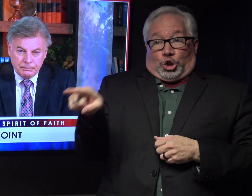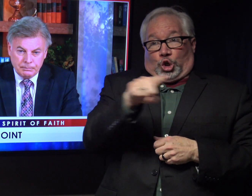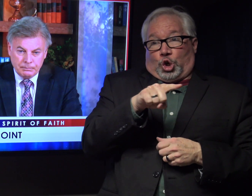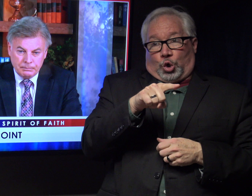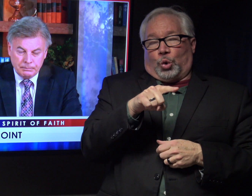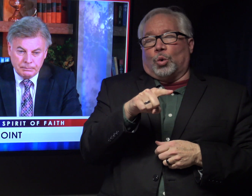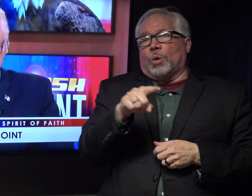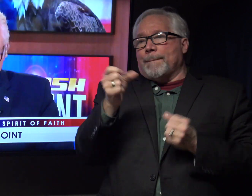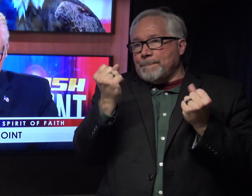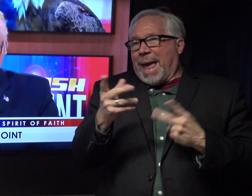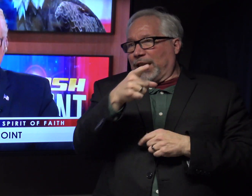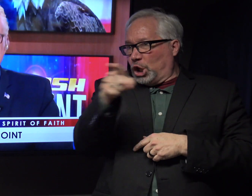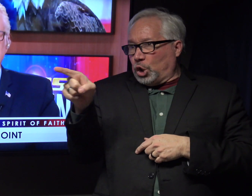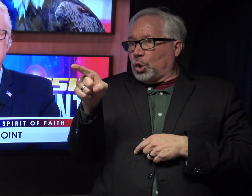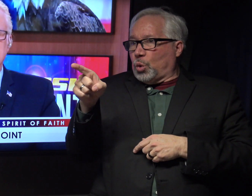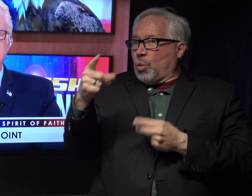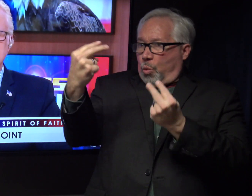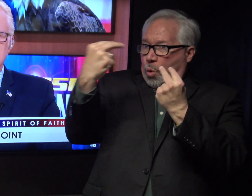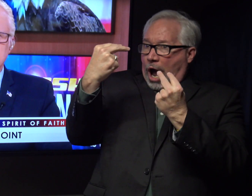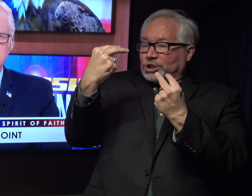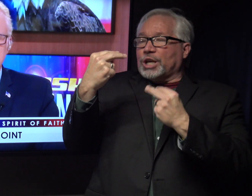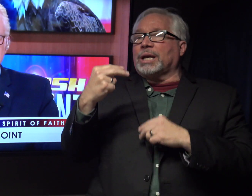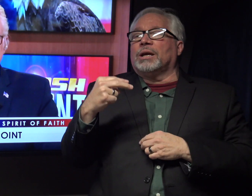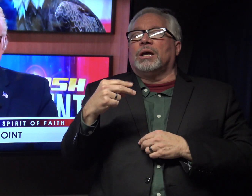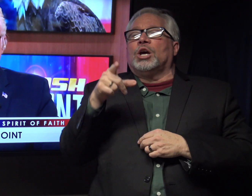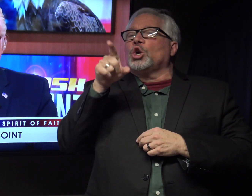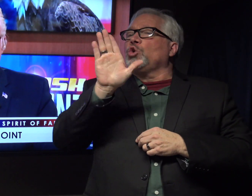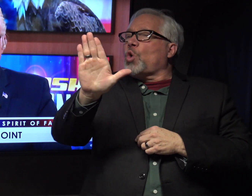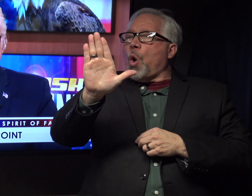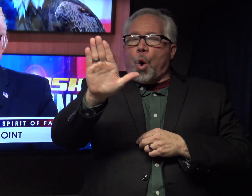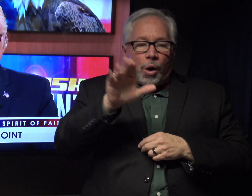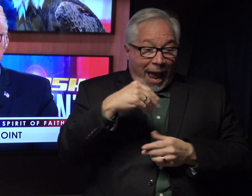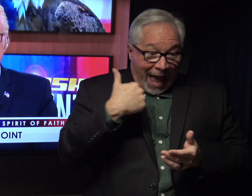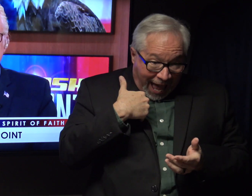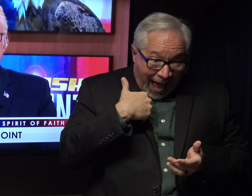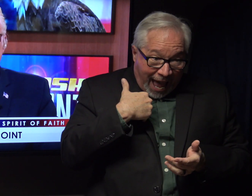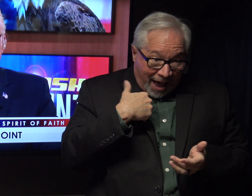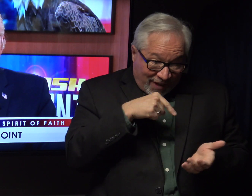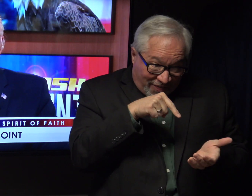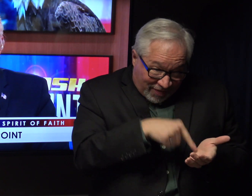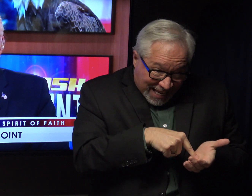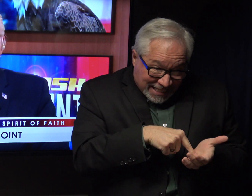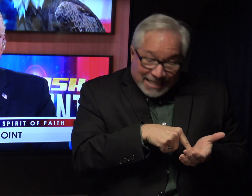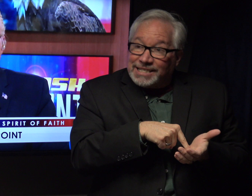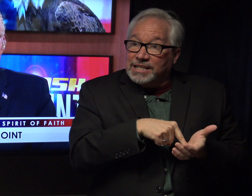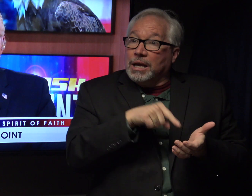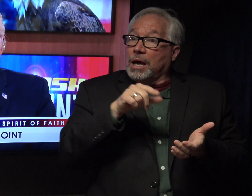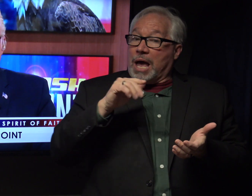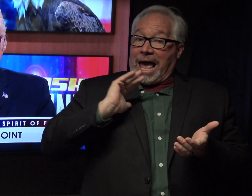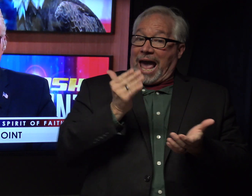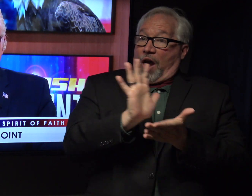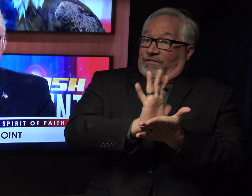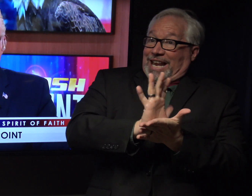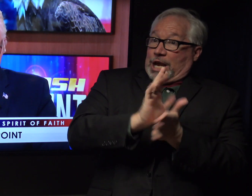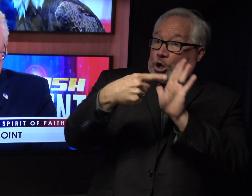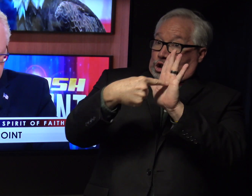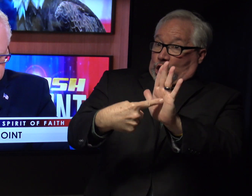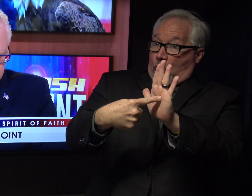watching us on social media. Please share this video, this live program. After it's over, please share it on